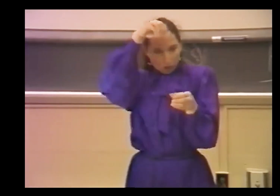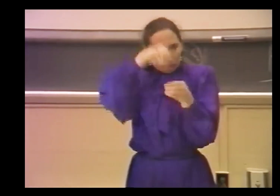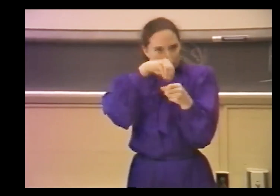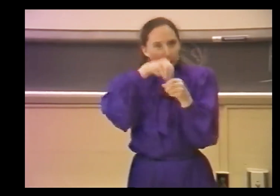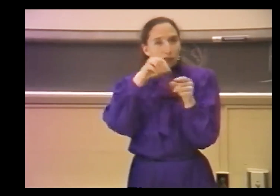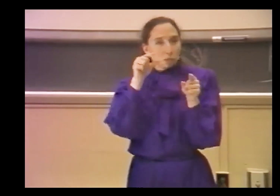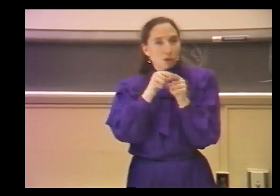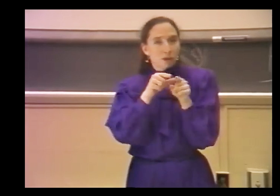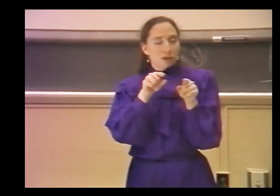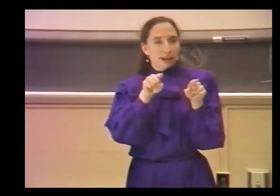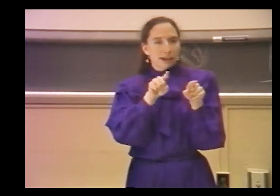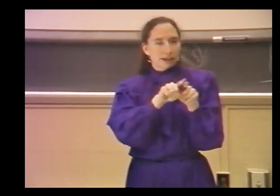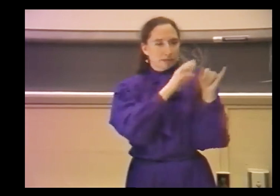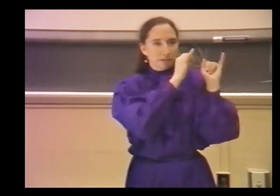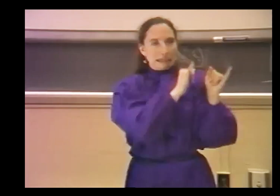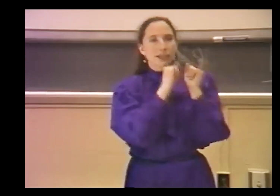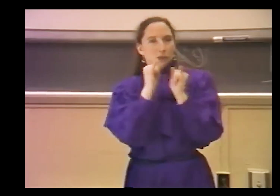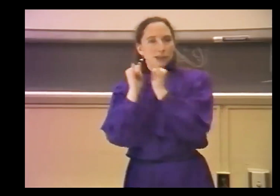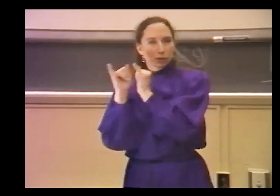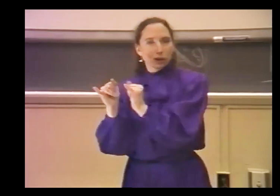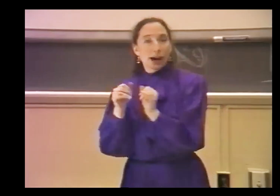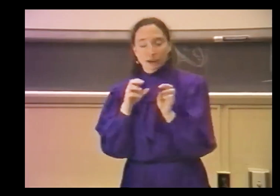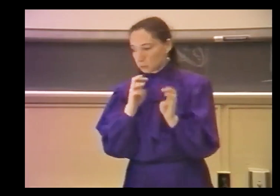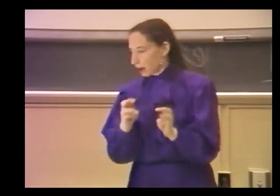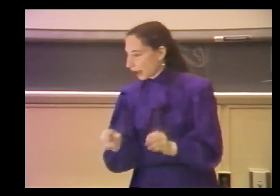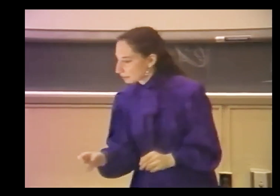right in the word in an idiosyncratic way.